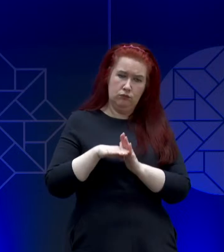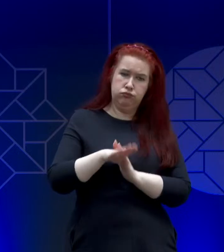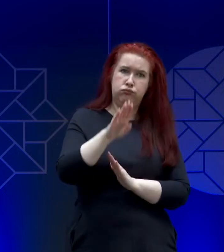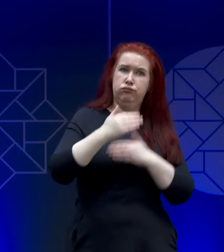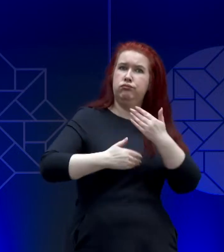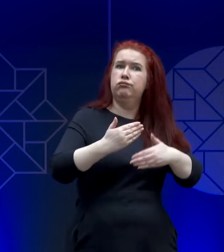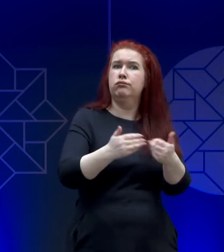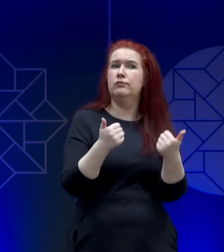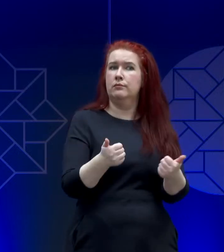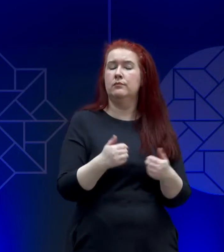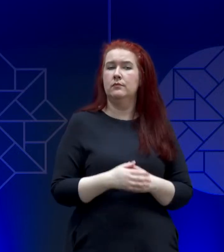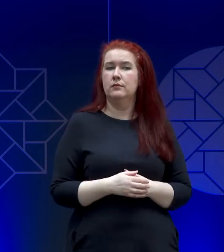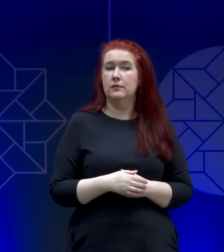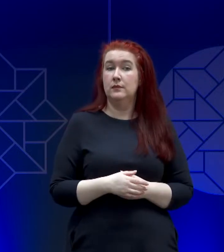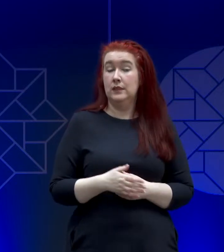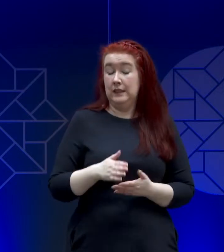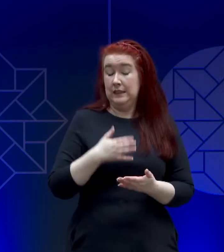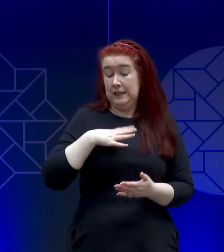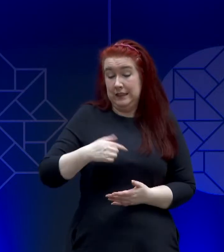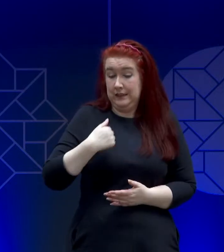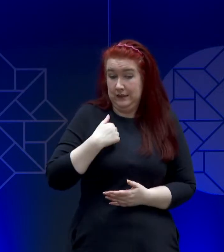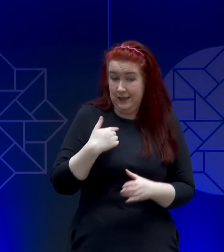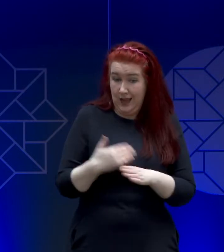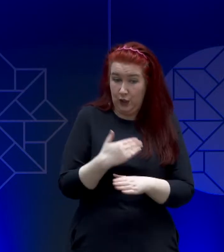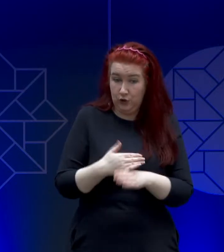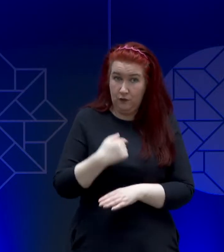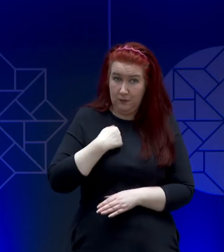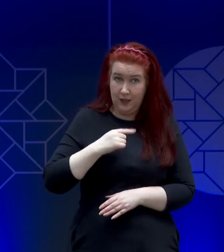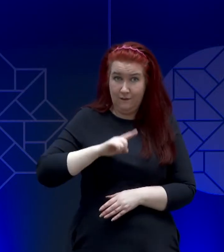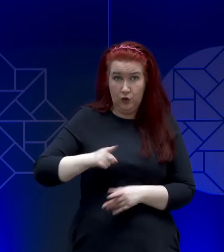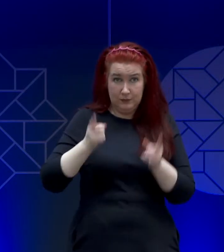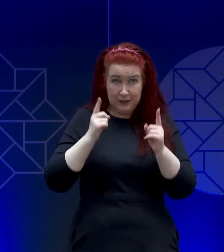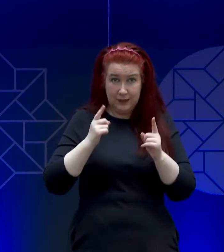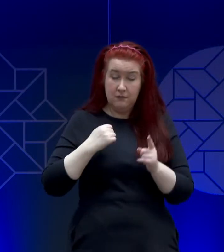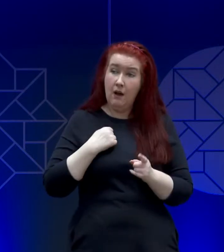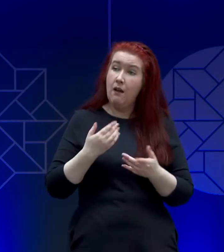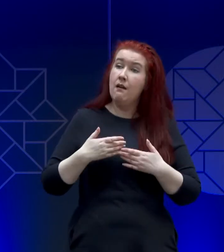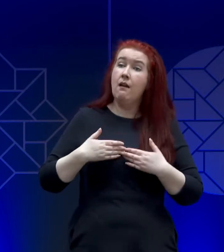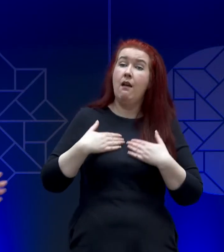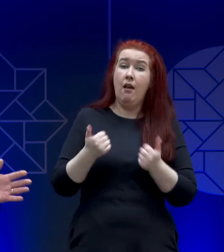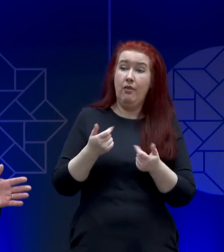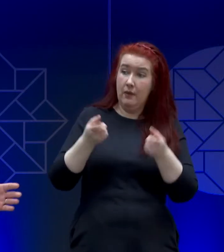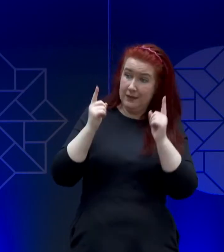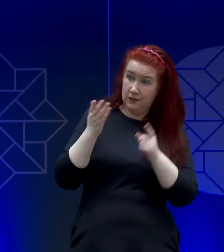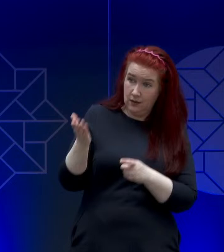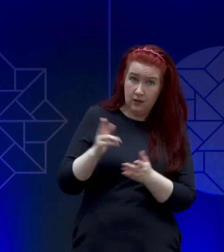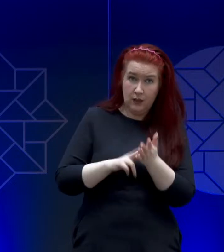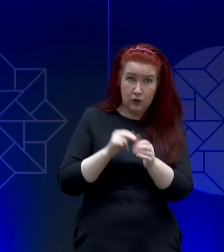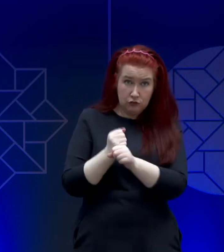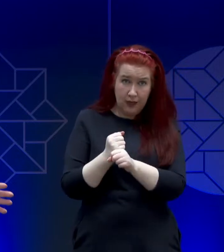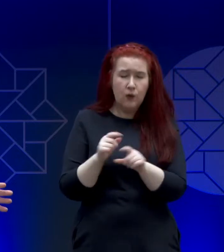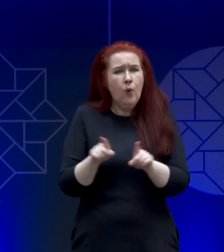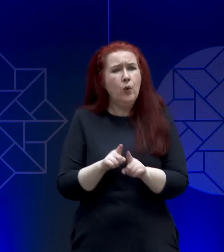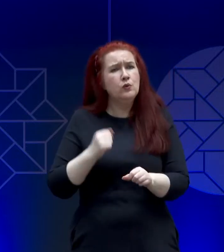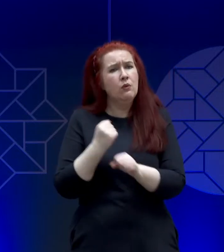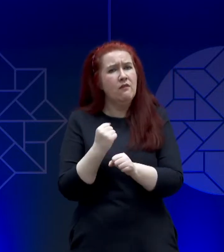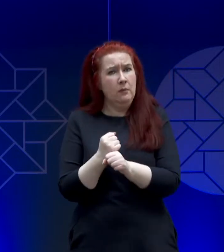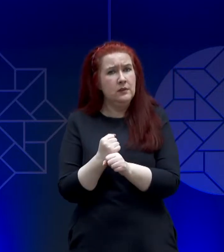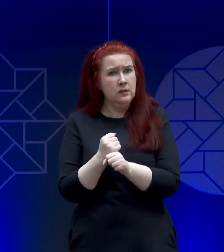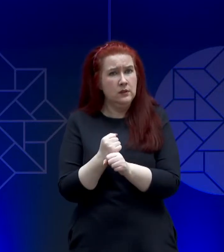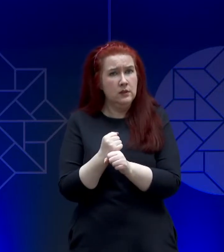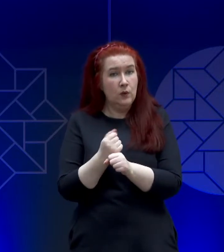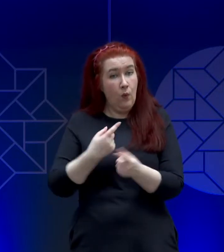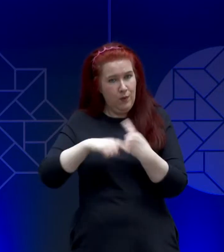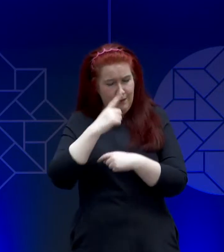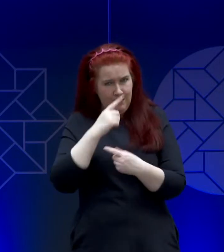That requires action from me as First Minister, from my Health Secretary Neil Gray, and from my government. We can offer